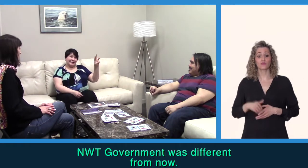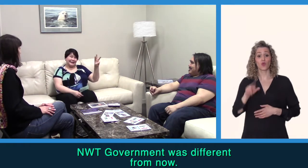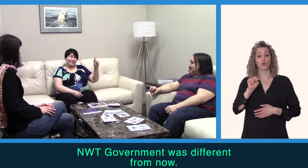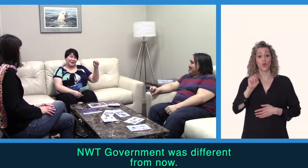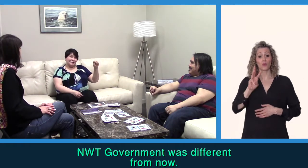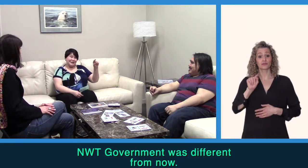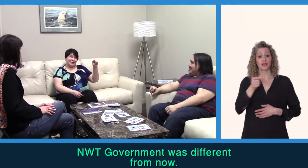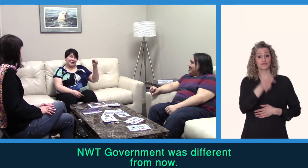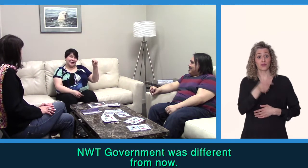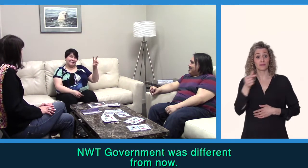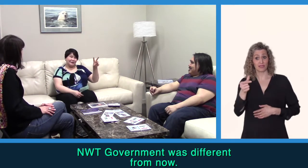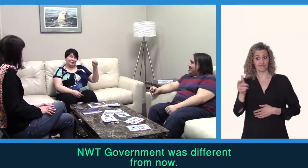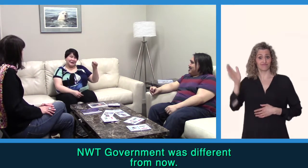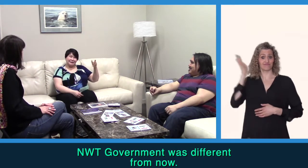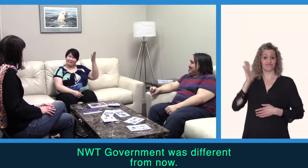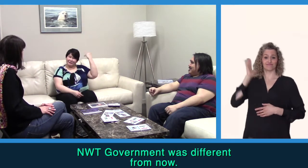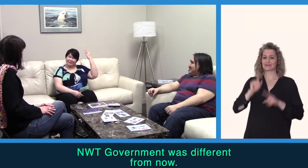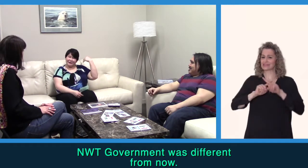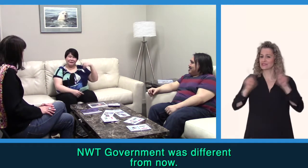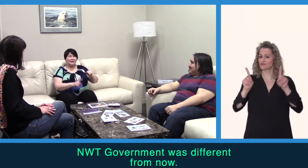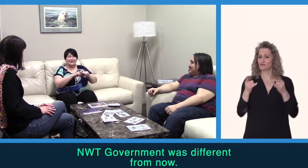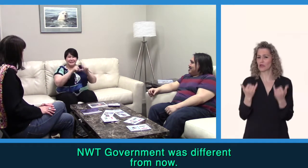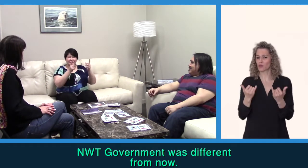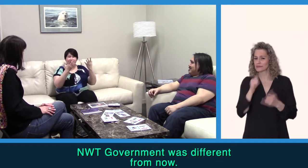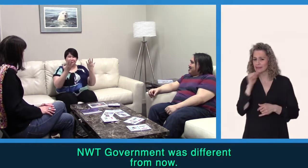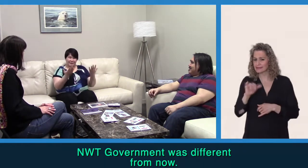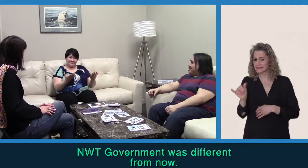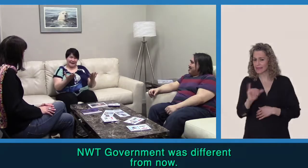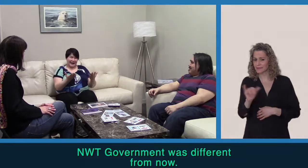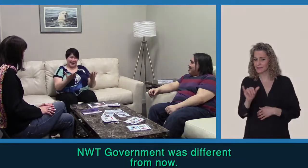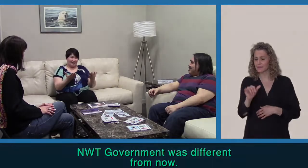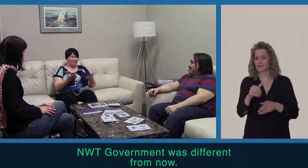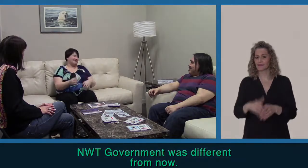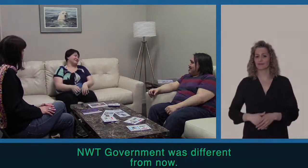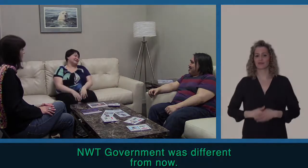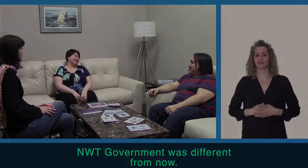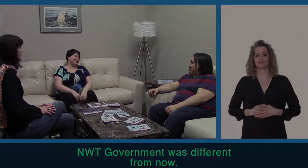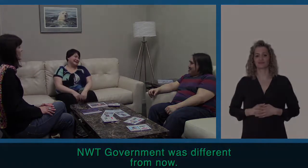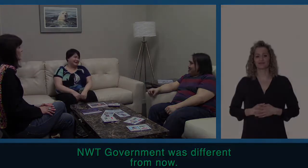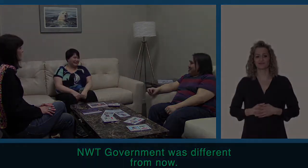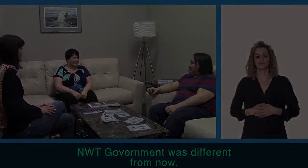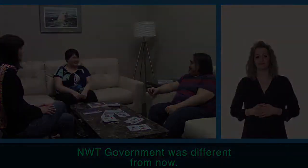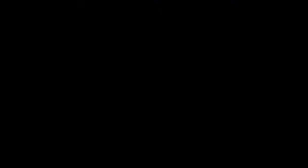Well, NWT government was different from now.